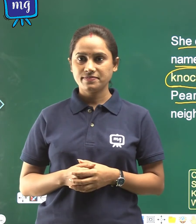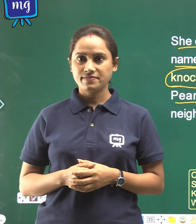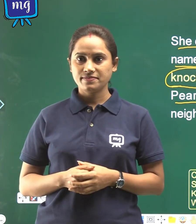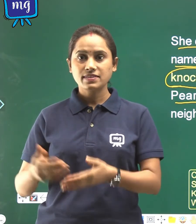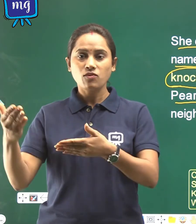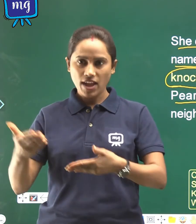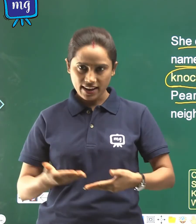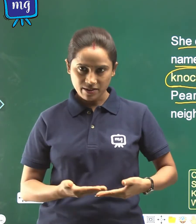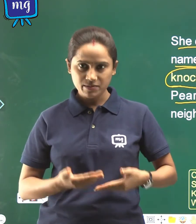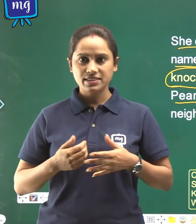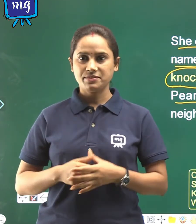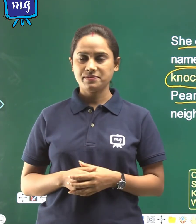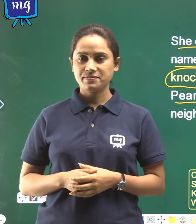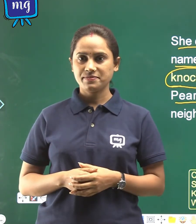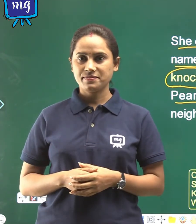welcomes